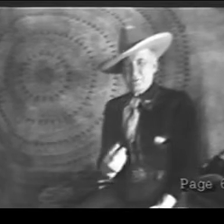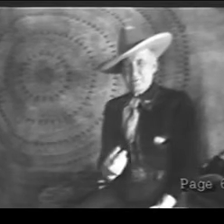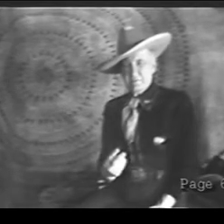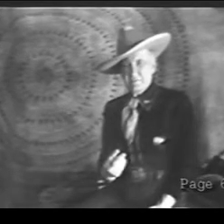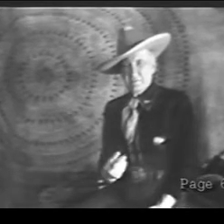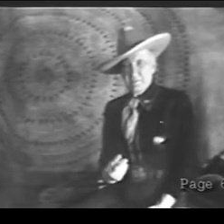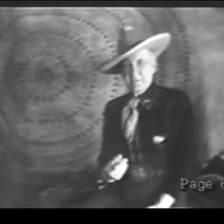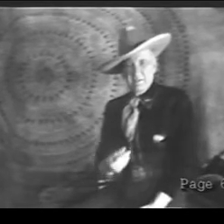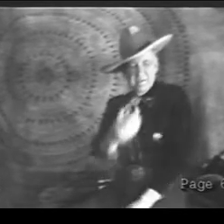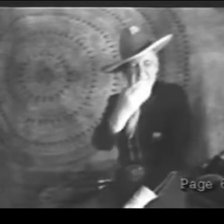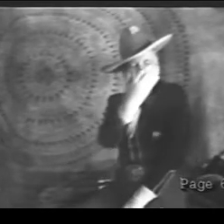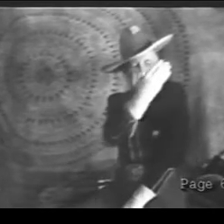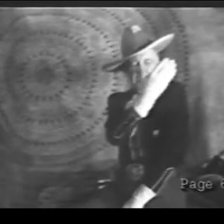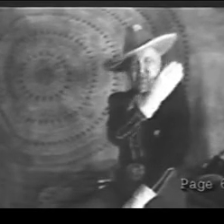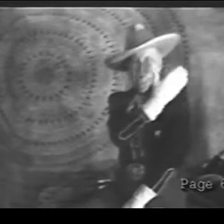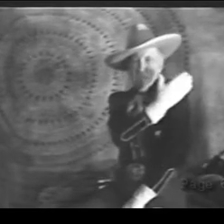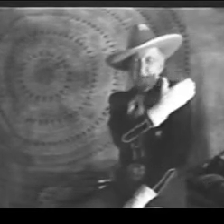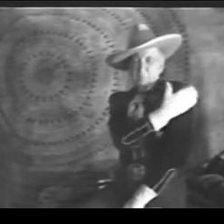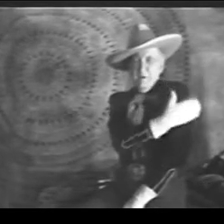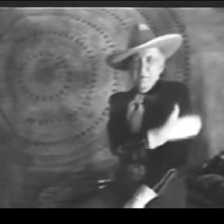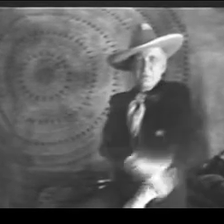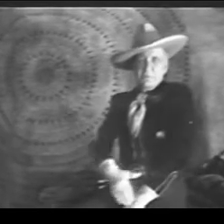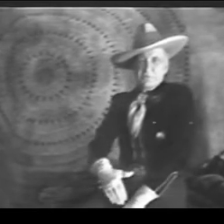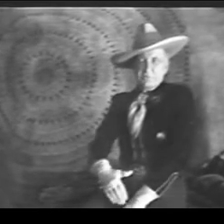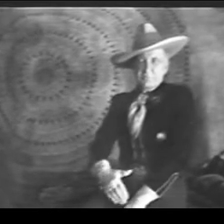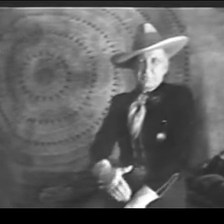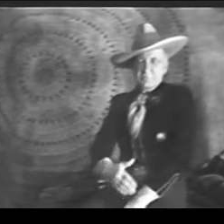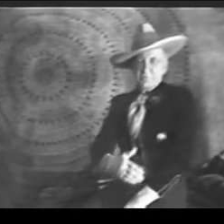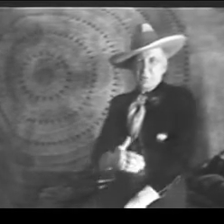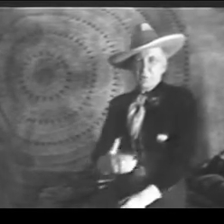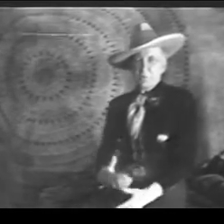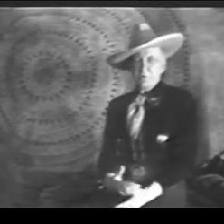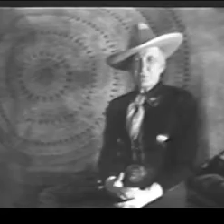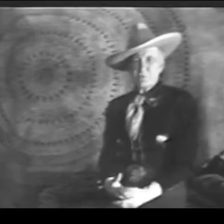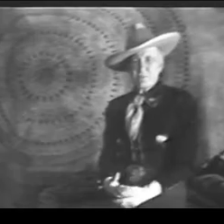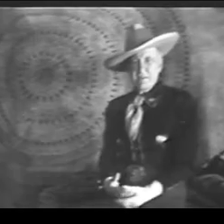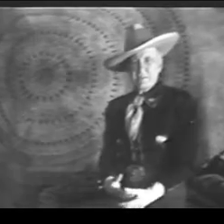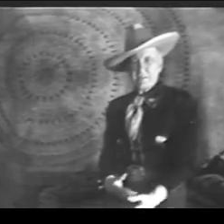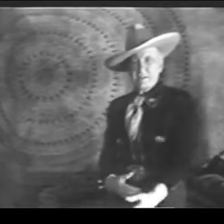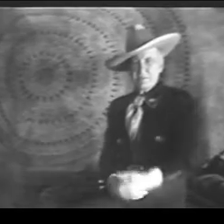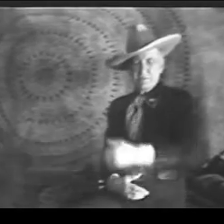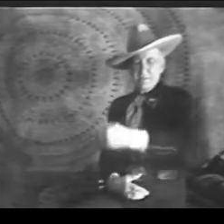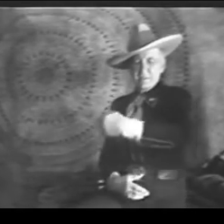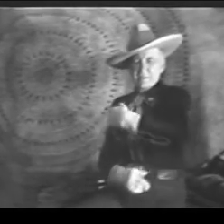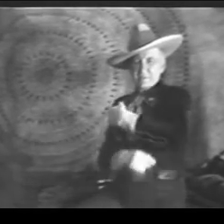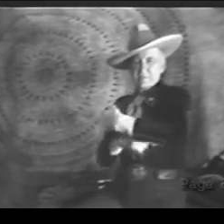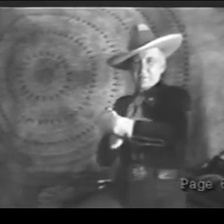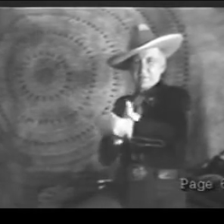brother, and that's a relative by marriage. So when you put those three signs together, you get this: